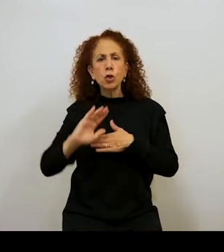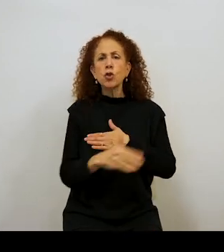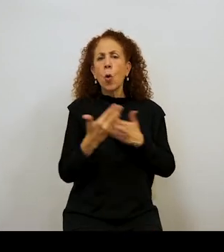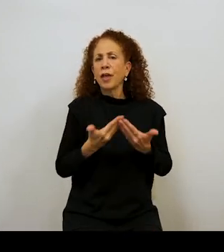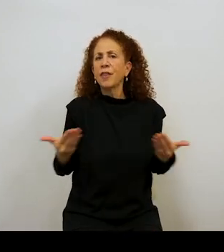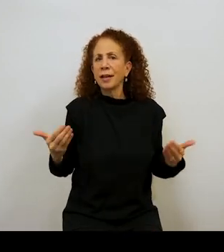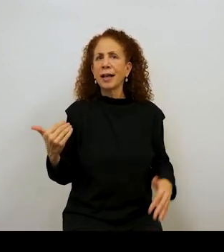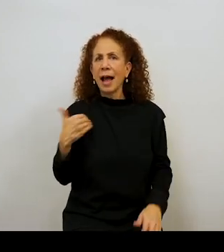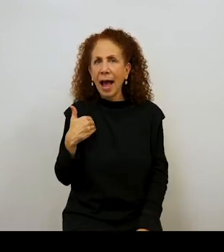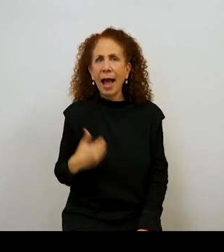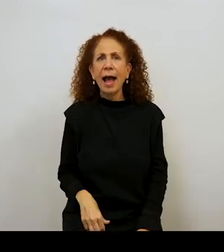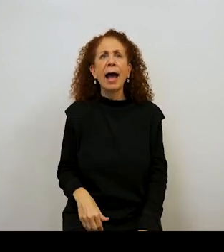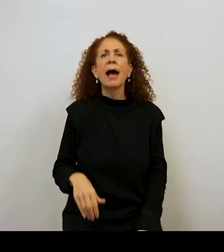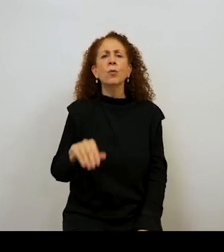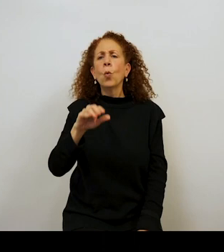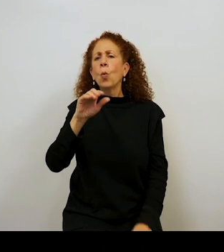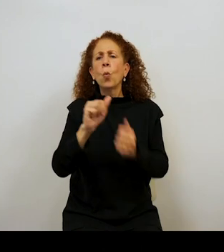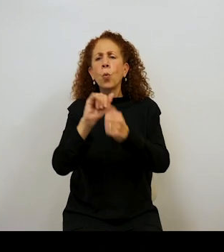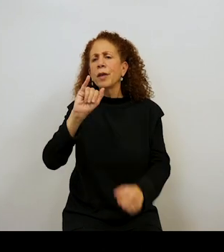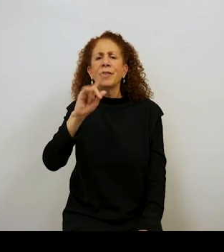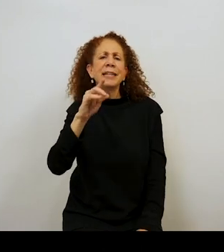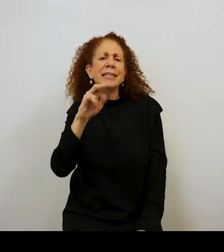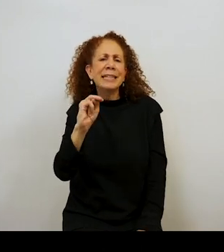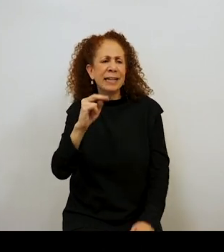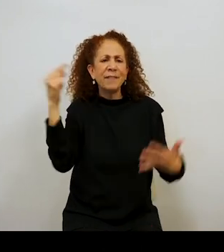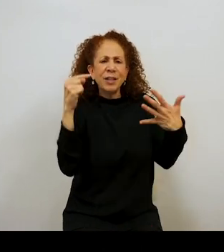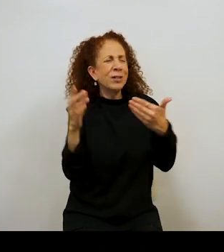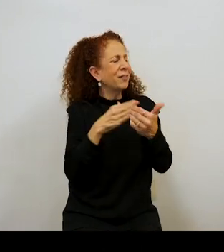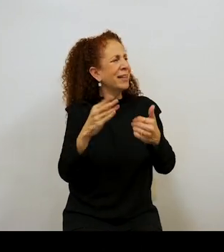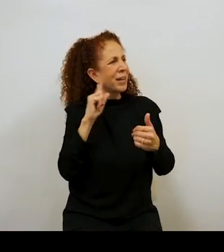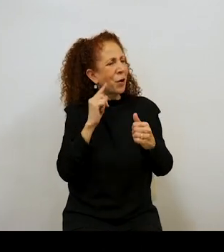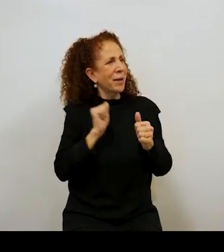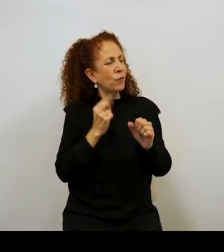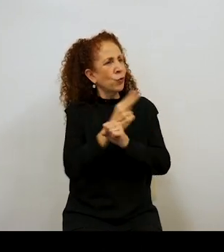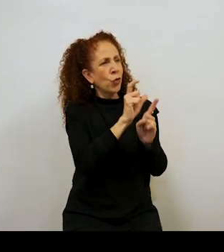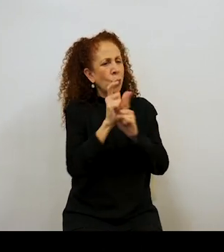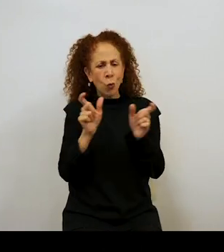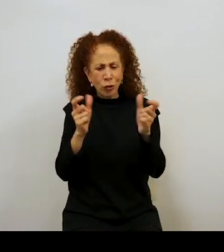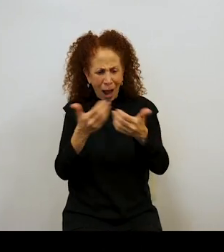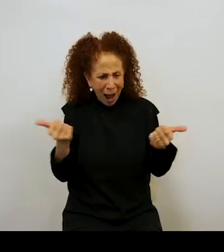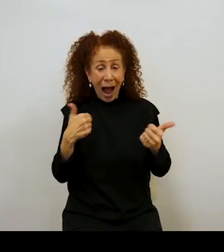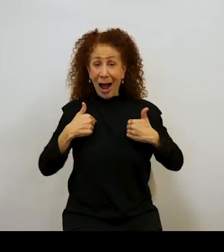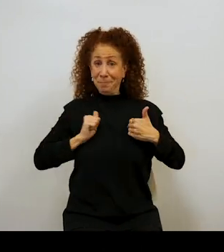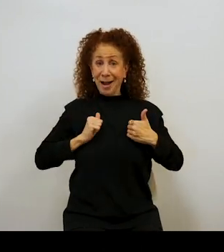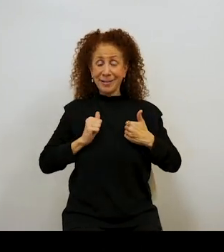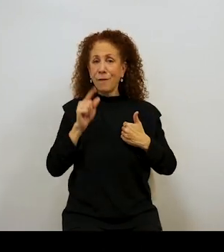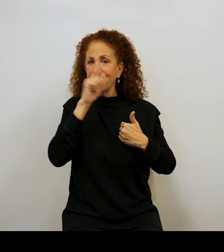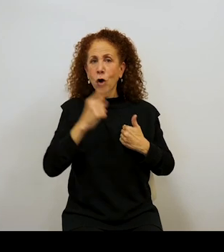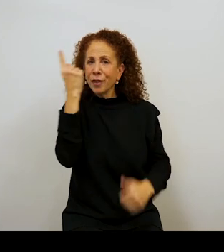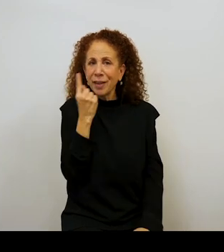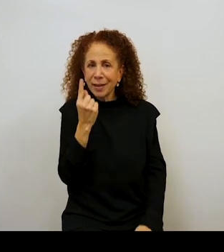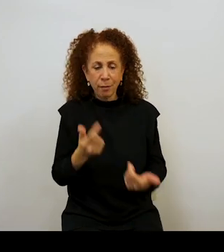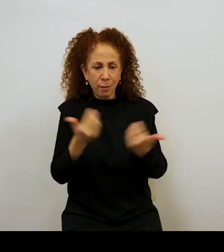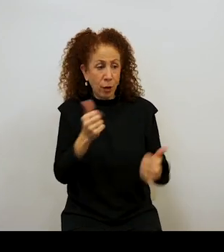things, mm-hmm. And these Indian features, except even as I'm using that language, I'm caught up in the fallacy of thinking that says,